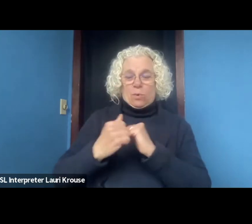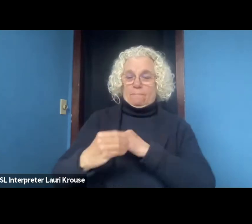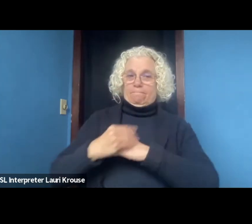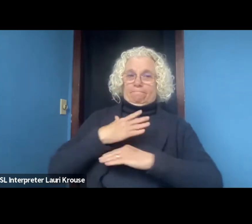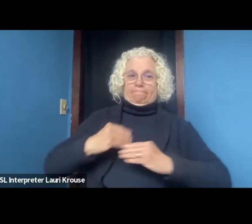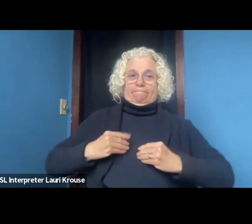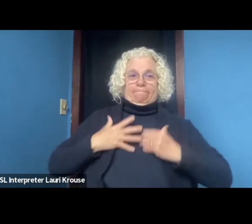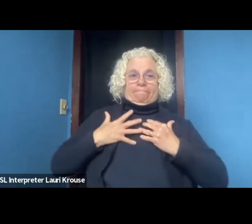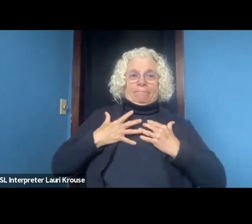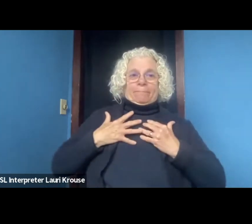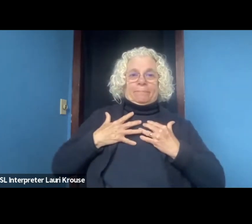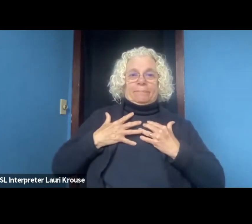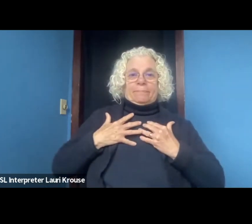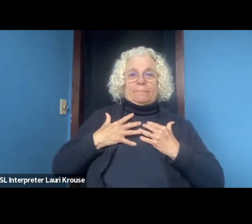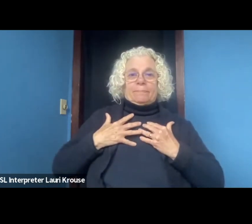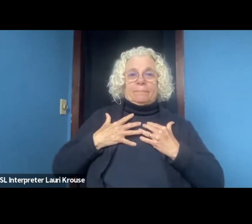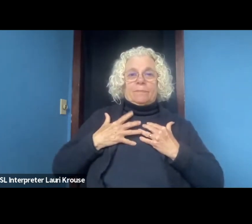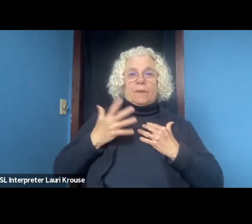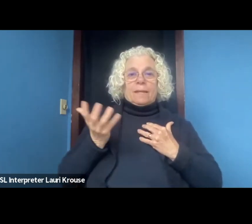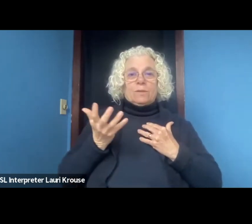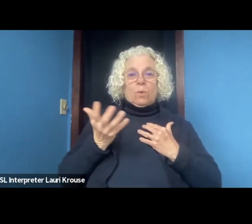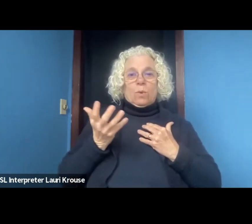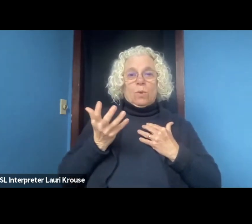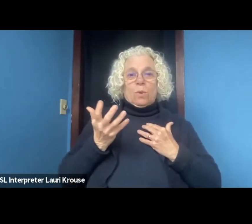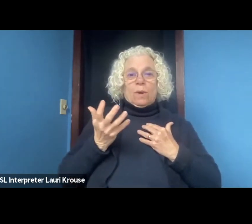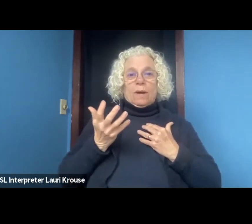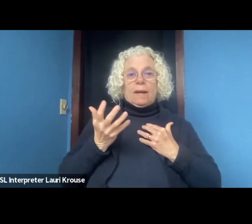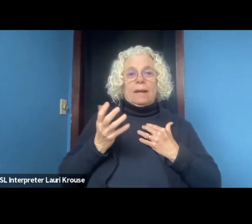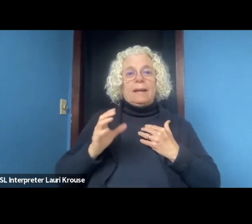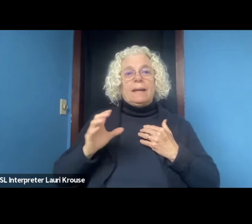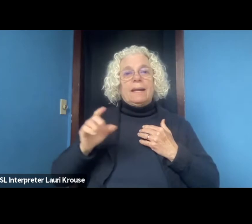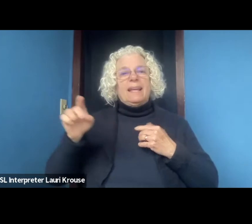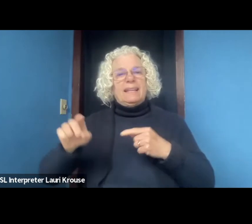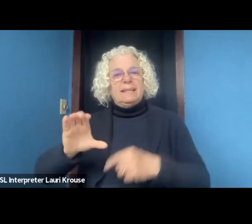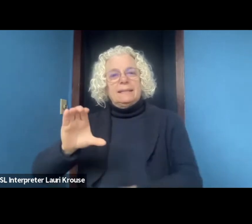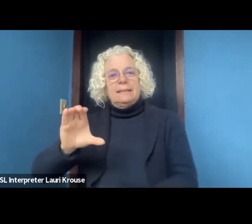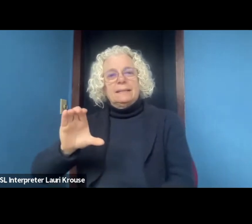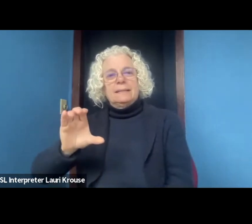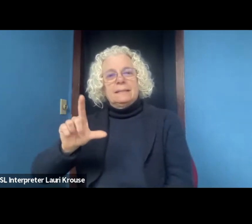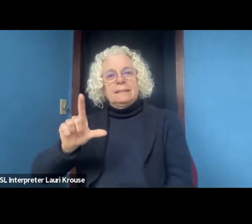song, our inspiration is going to be the climate,